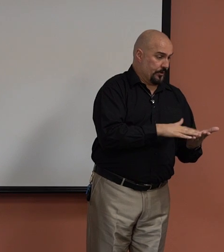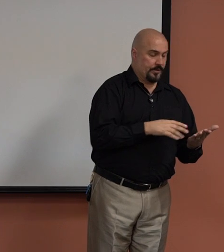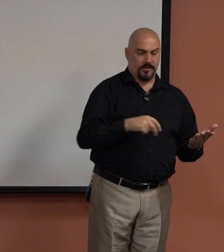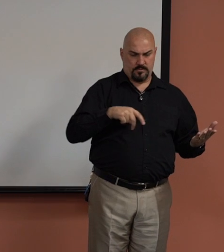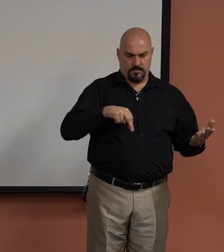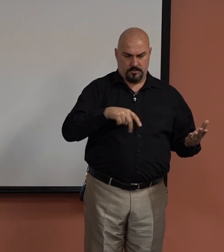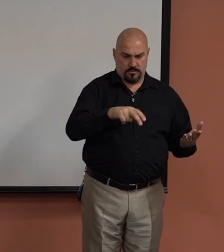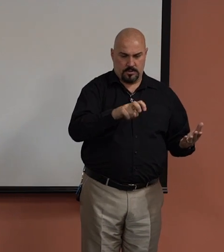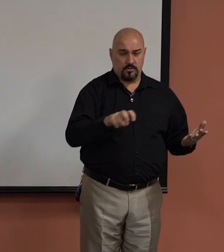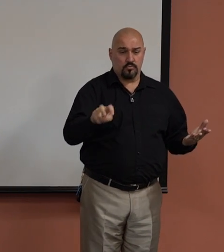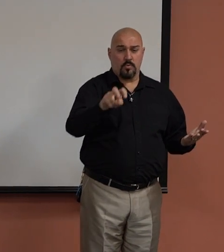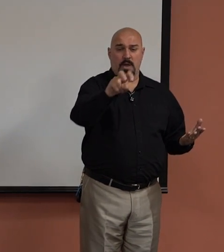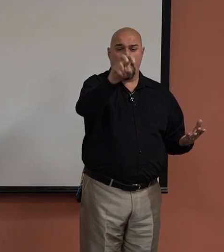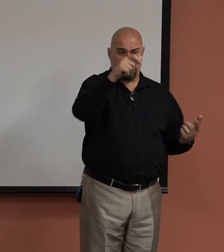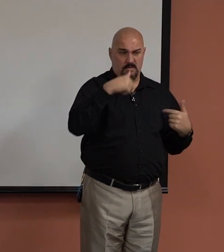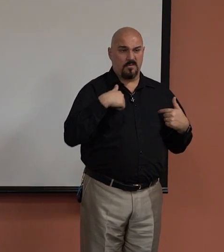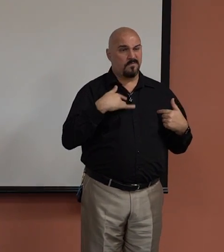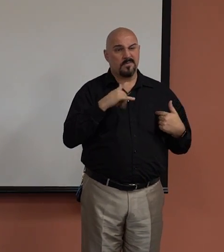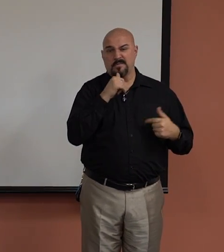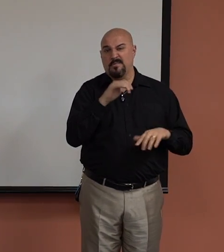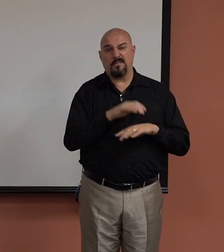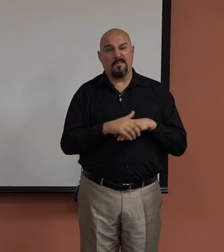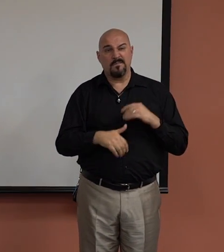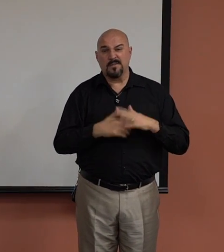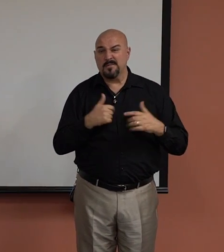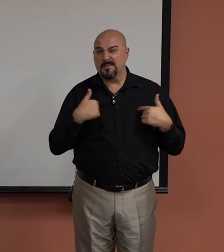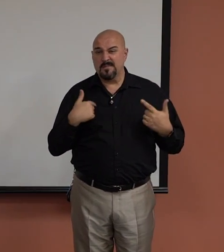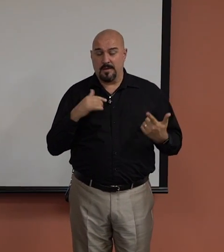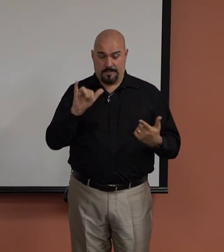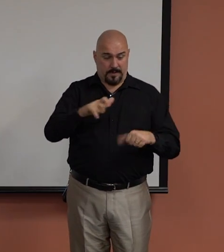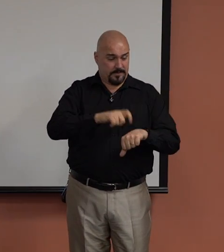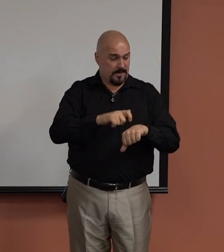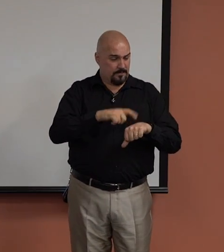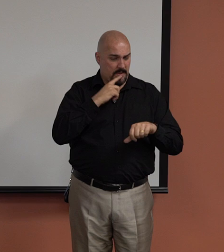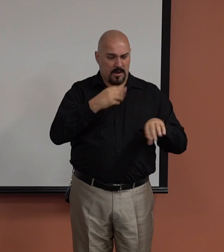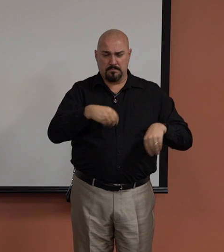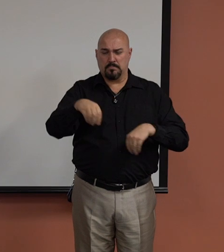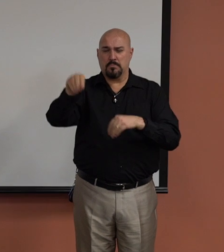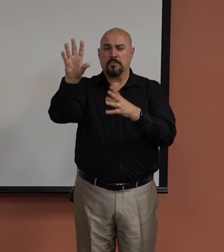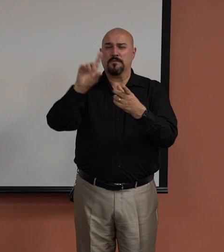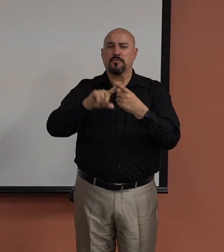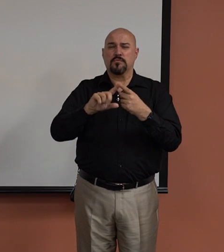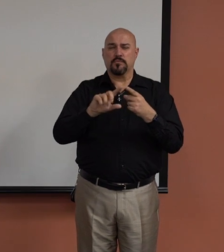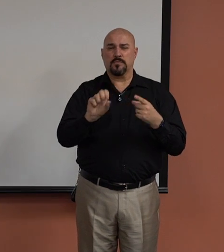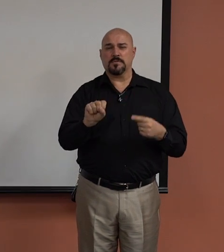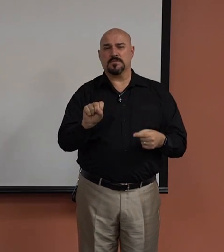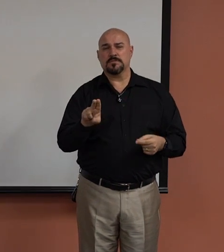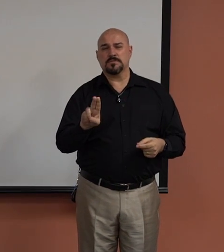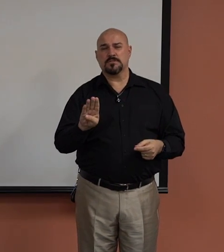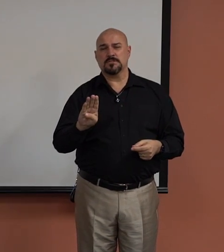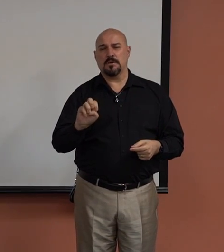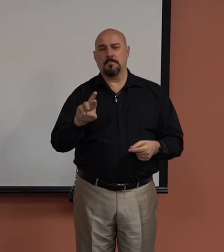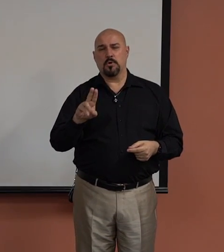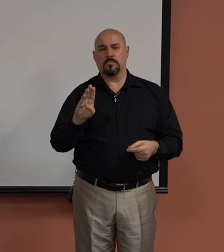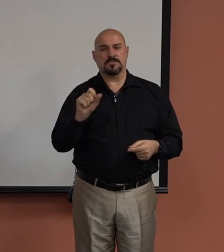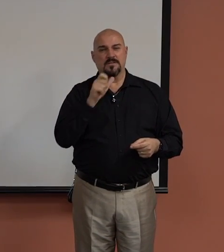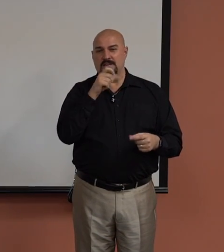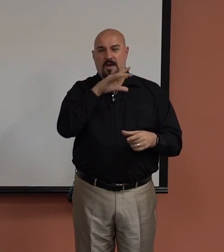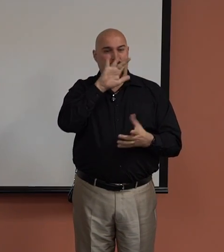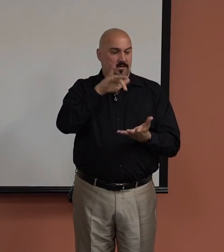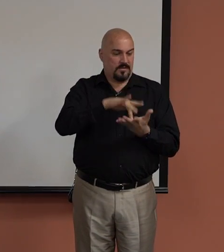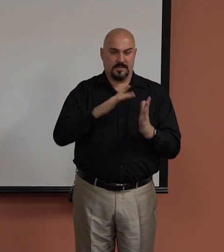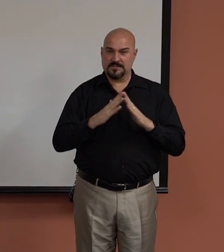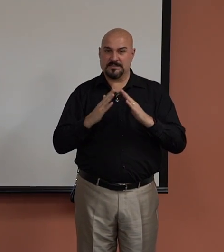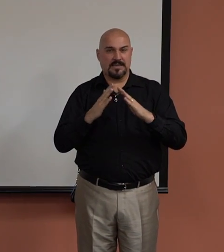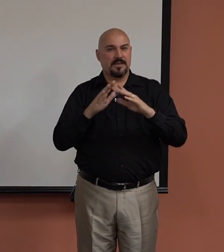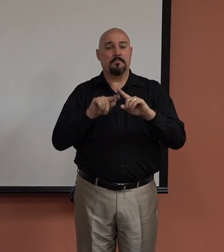the skills. I had moved out to the suburbs, and I was always getting, I was really fortunate in always being able to